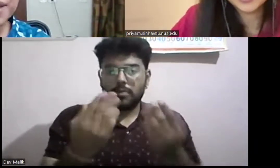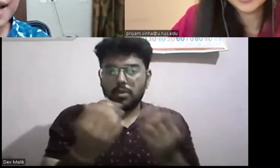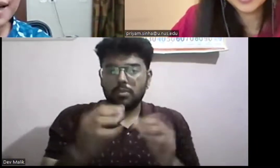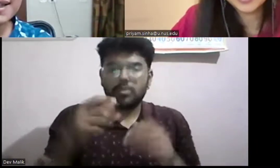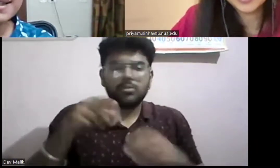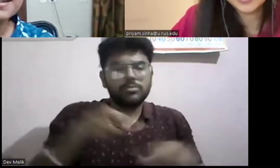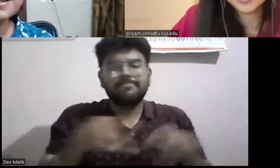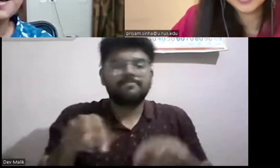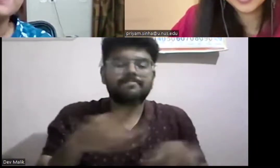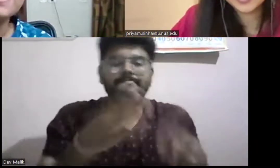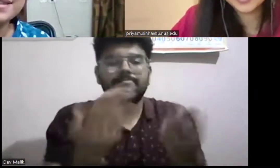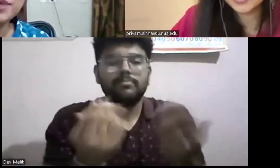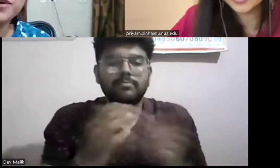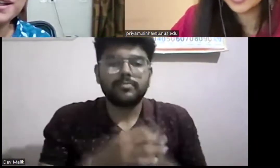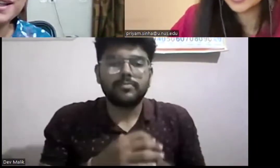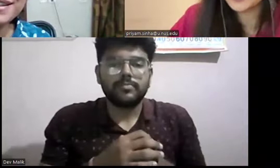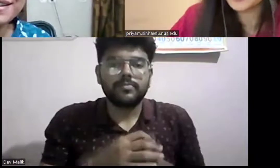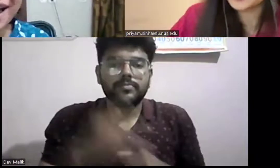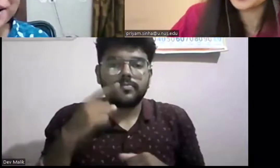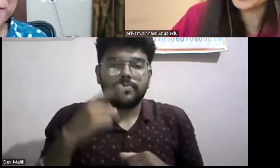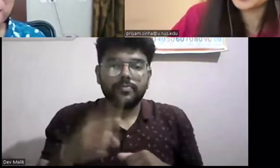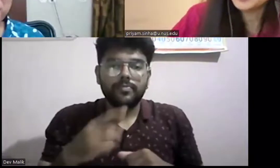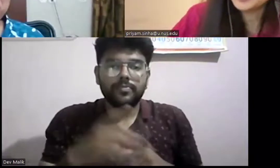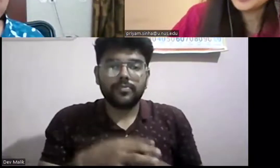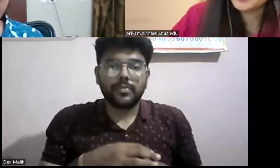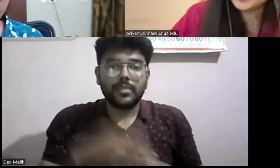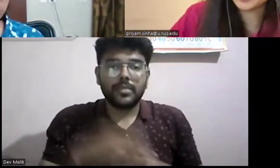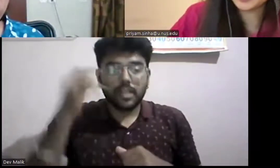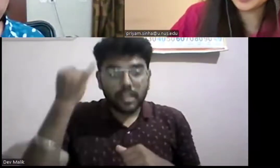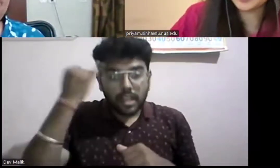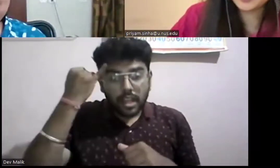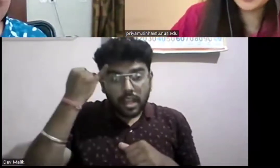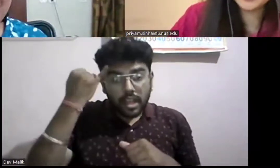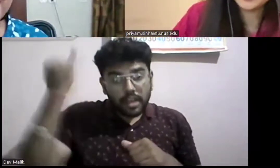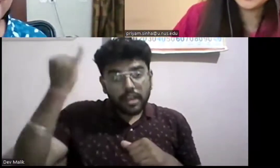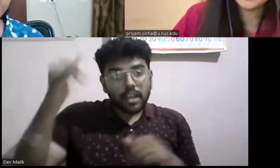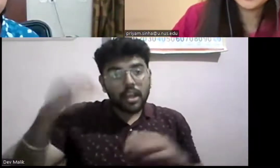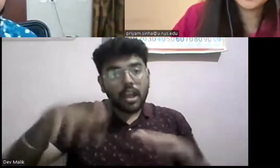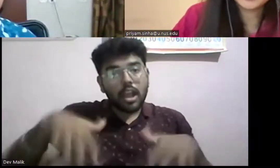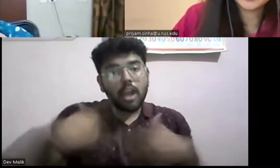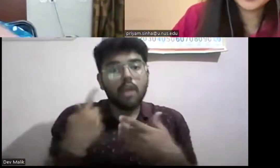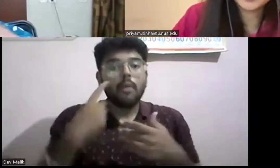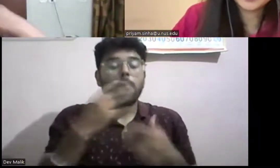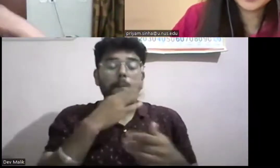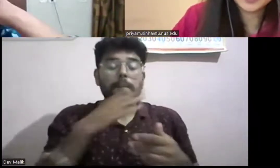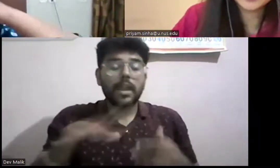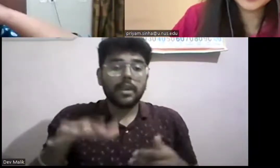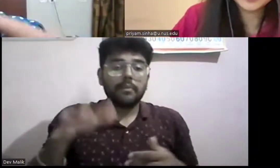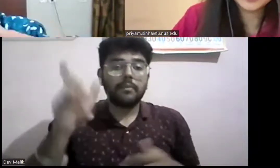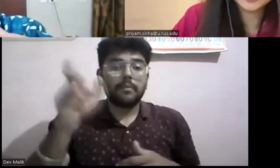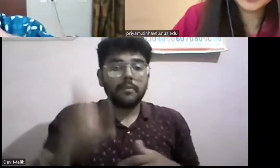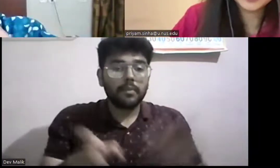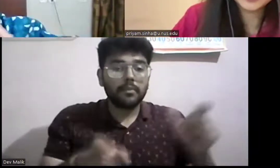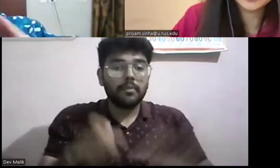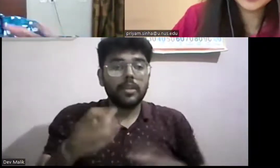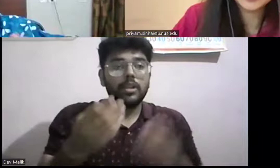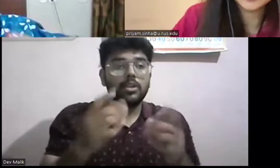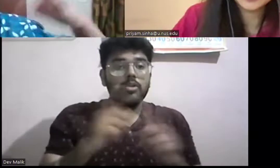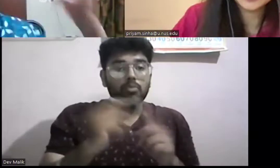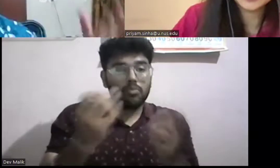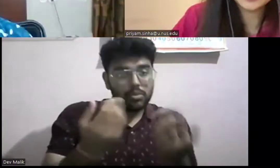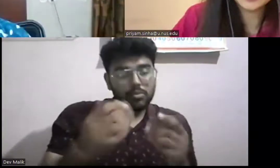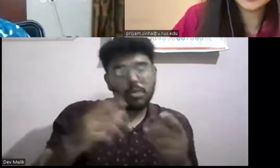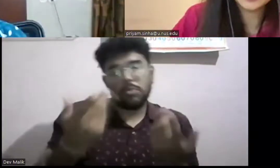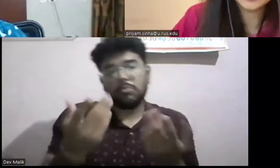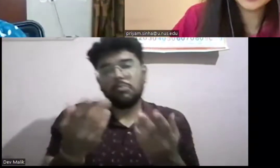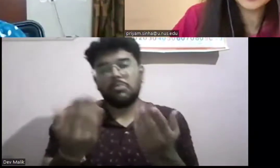how they are subverting this idea of what a blind can do and what a blind cannot do, because we